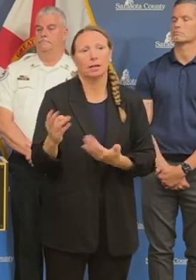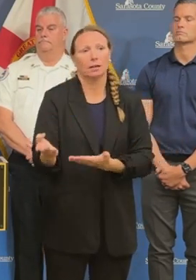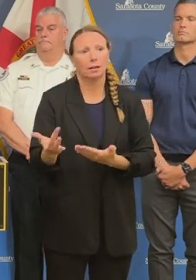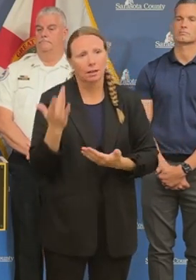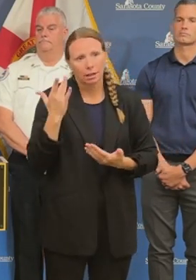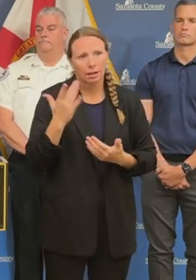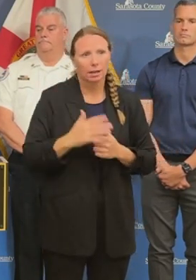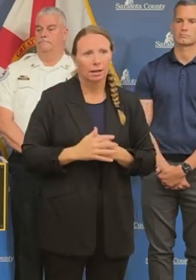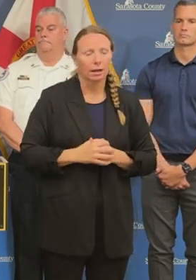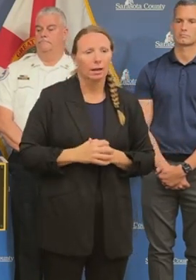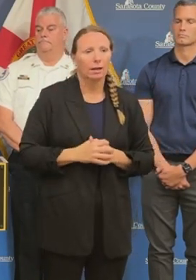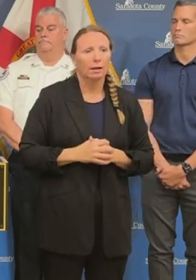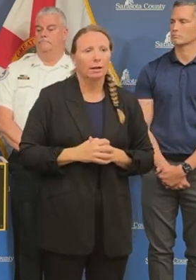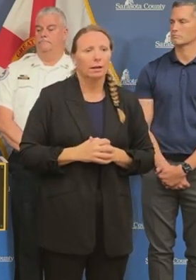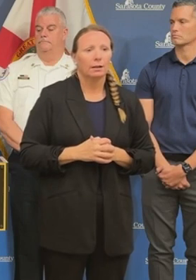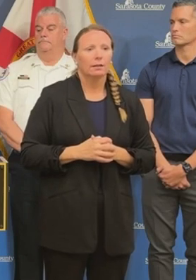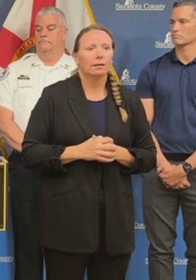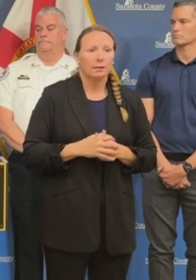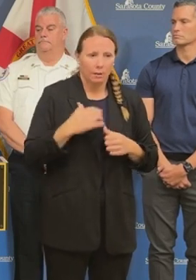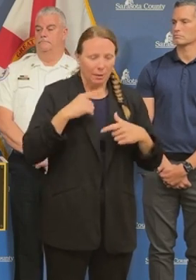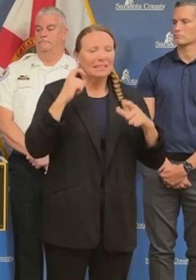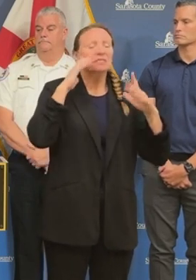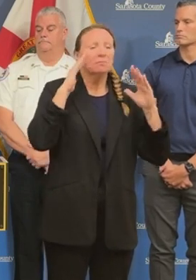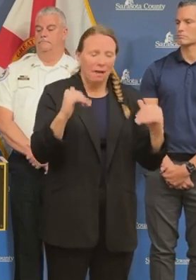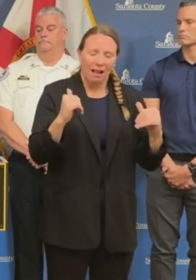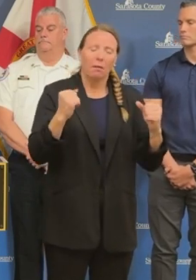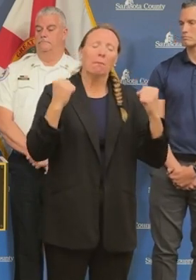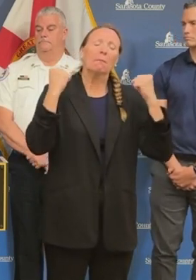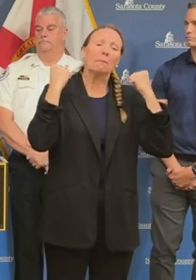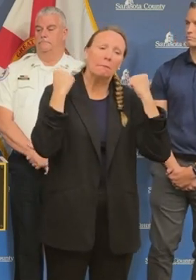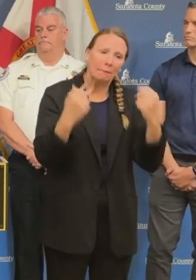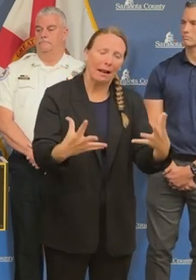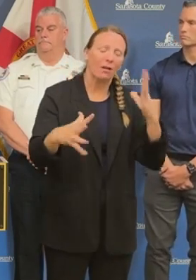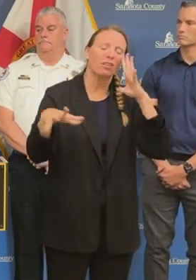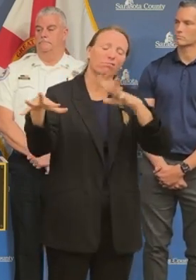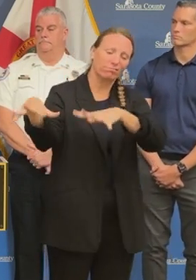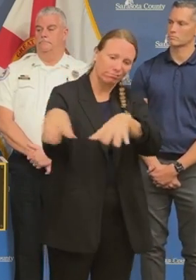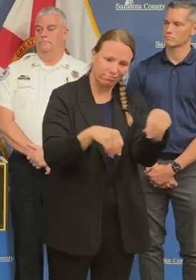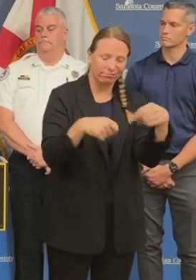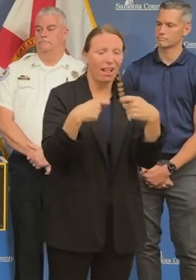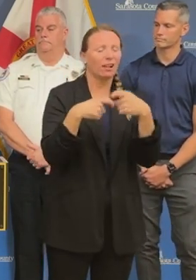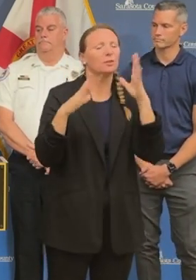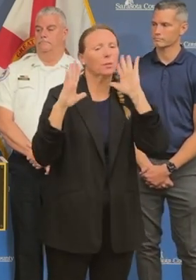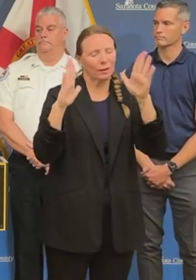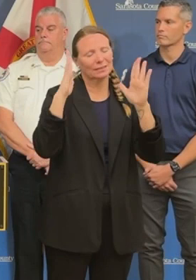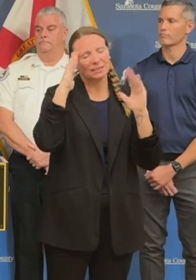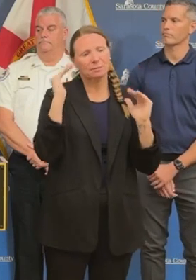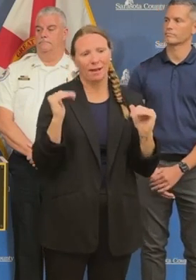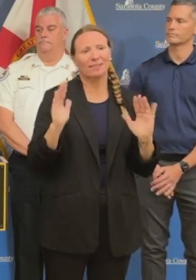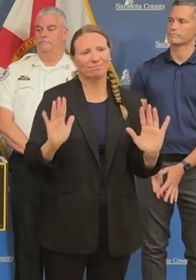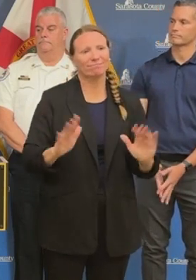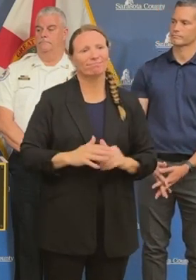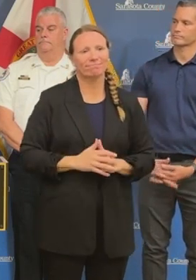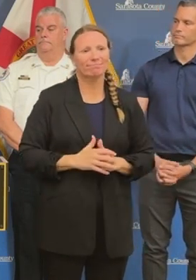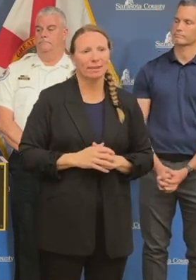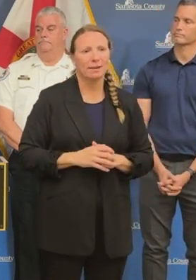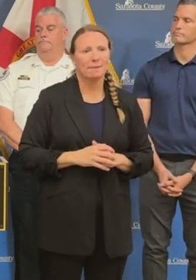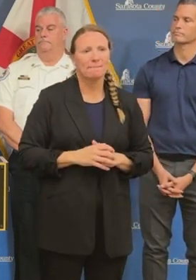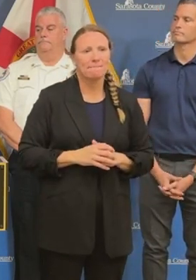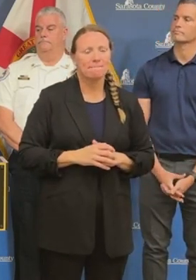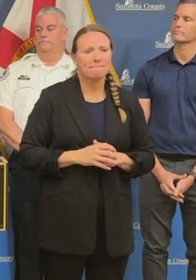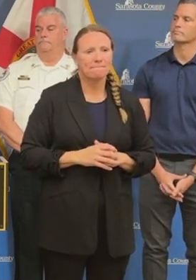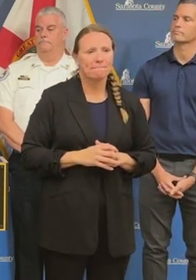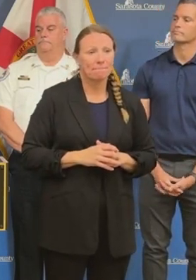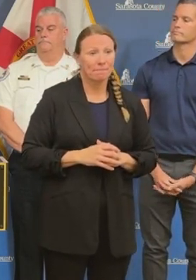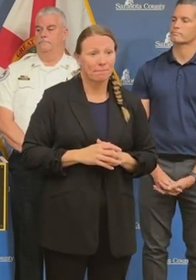widespread power outages. I can tell you that FPL in the last number of storms, including Hurricane Ian in